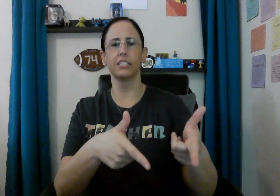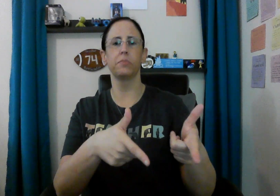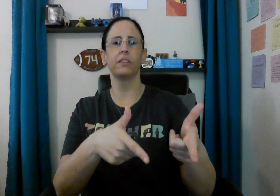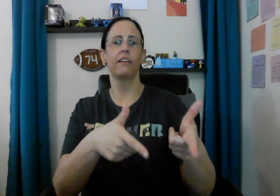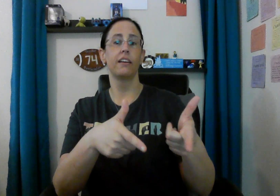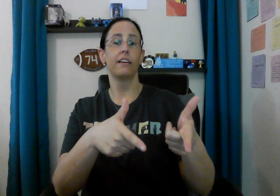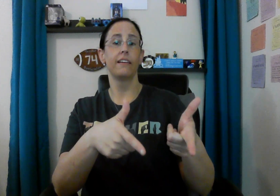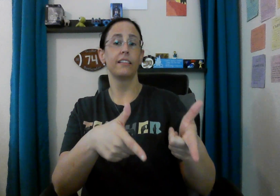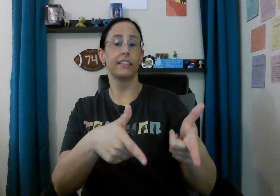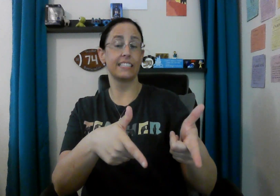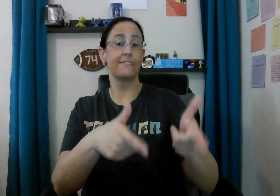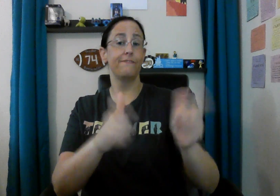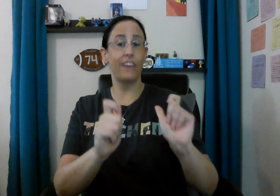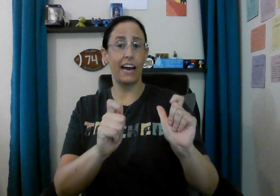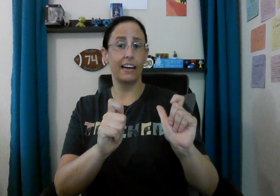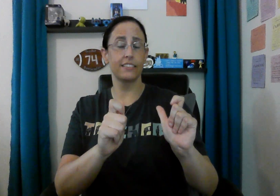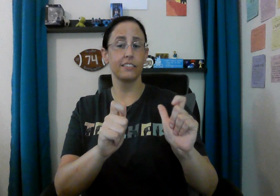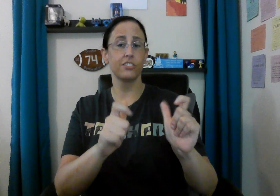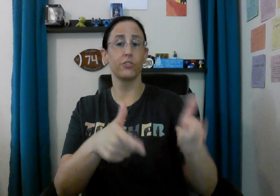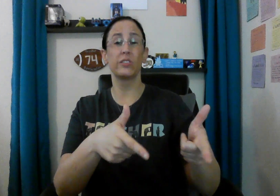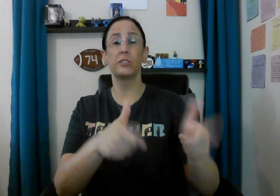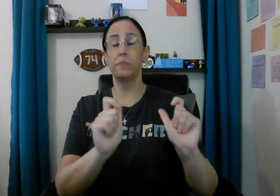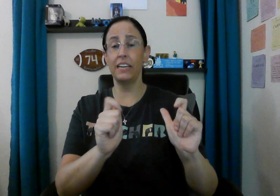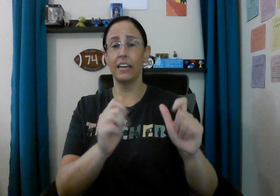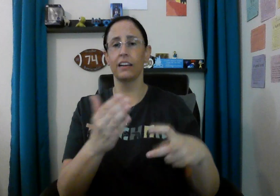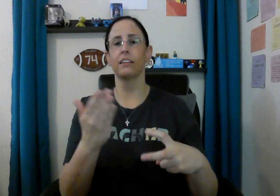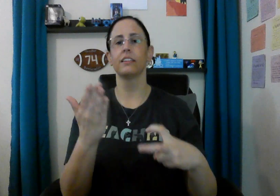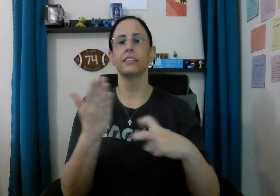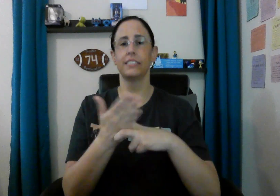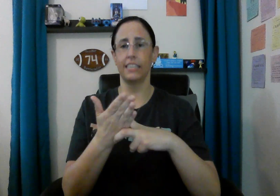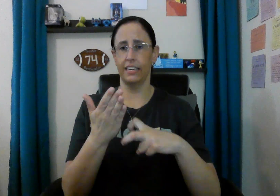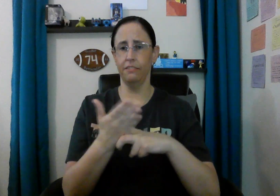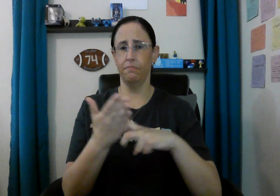but this is fast. So speeding ticket